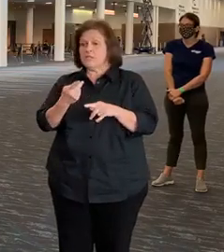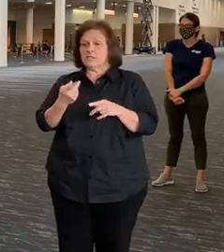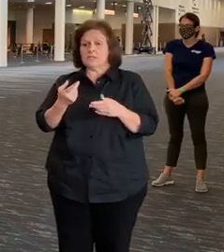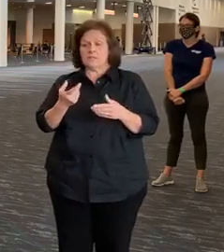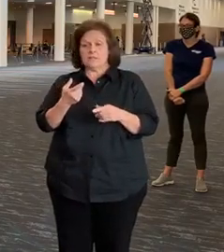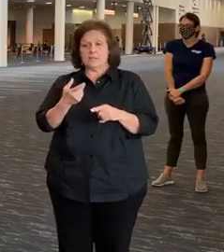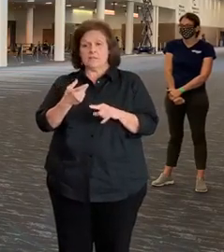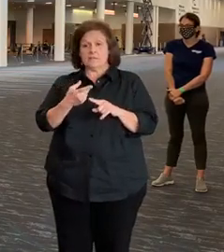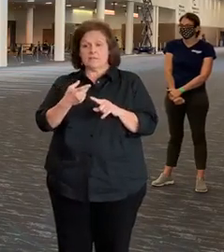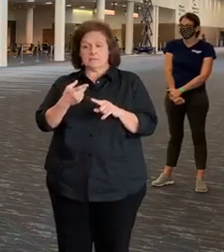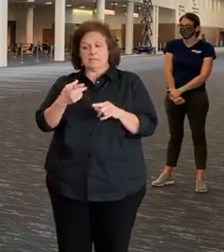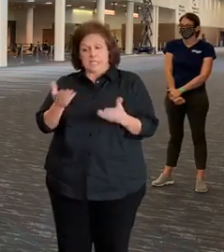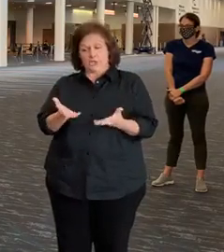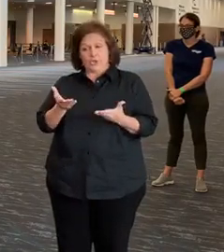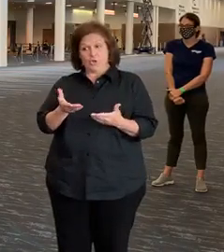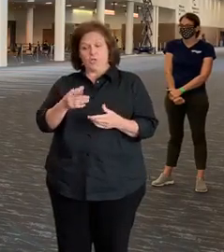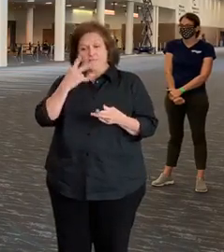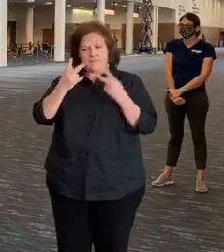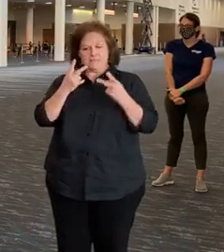here sheltered right now in the city, to visit